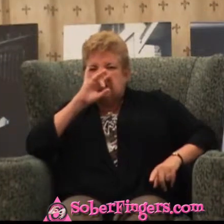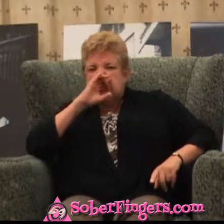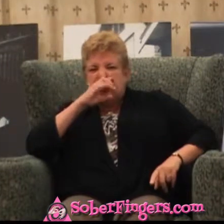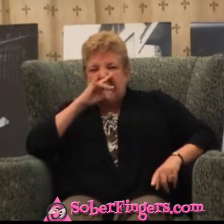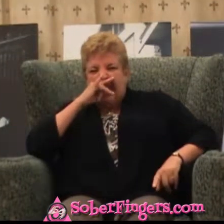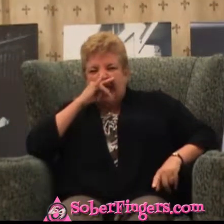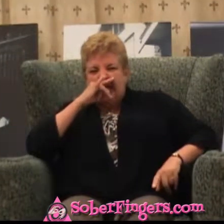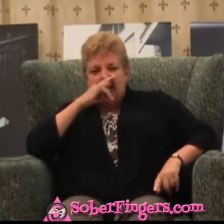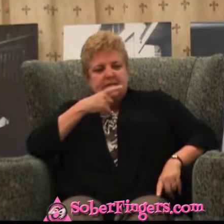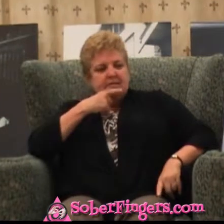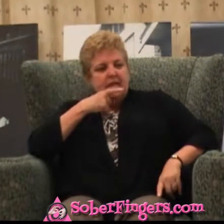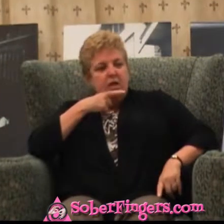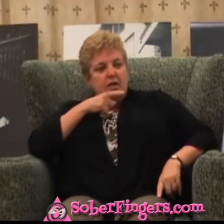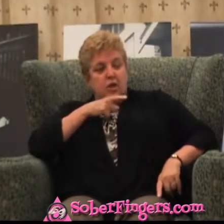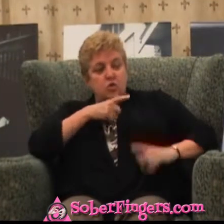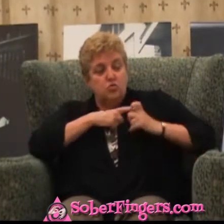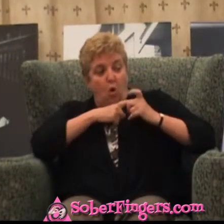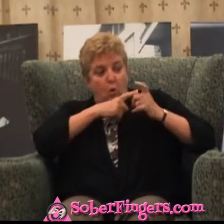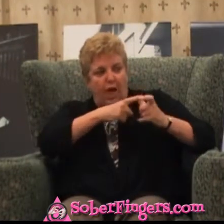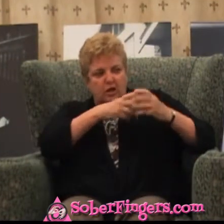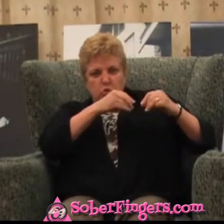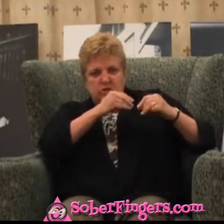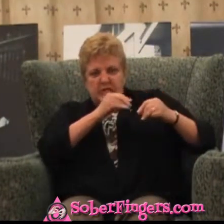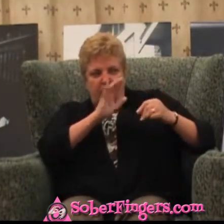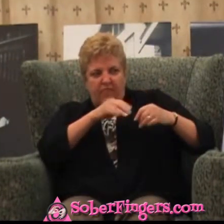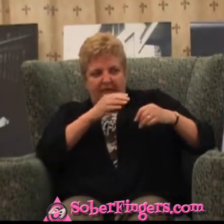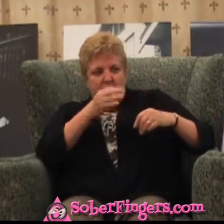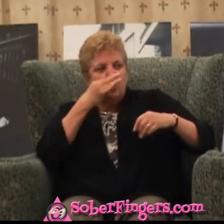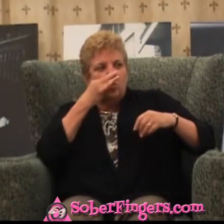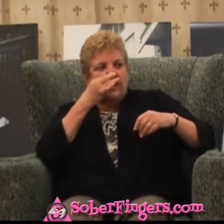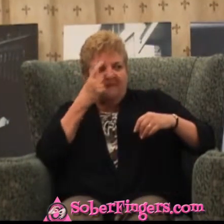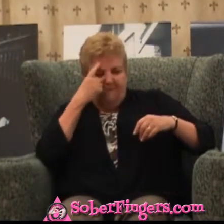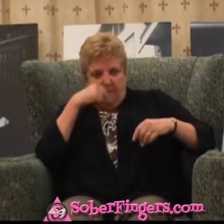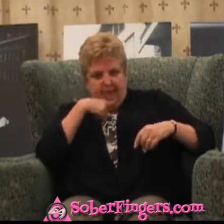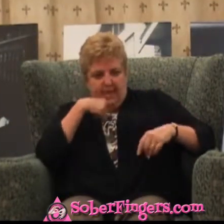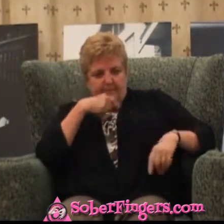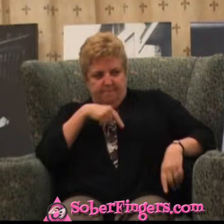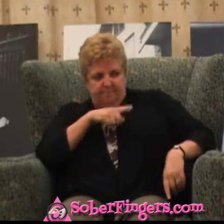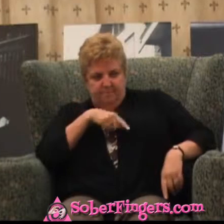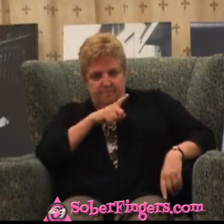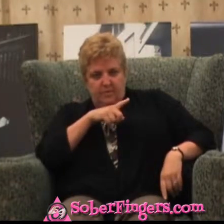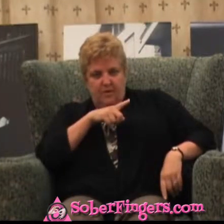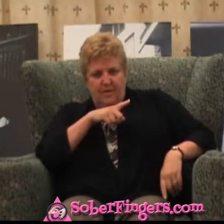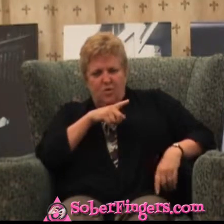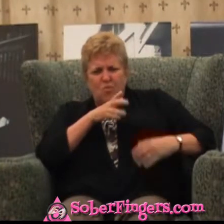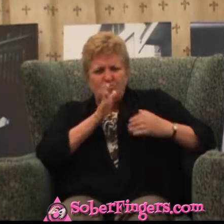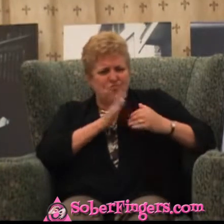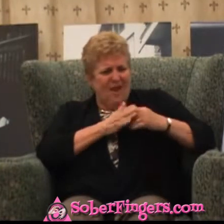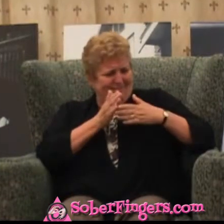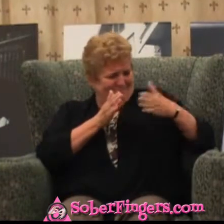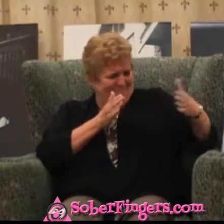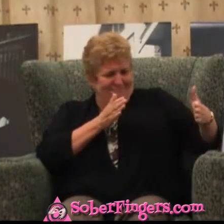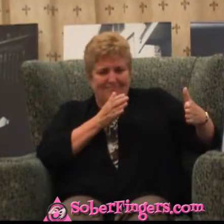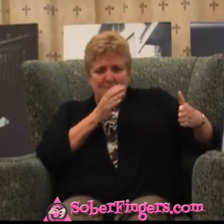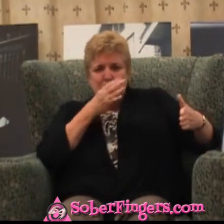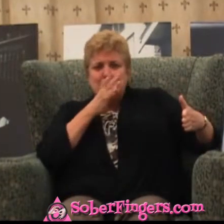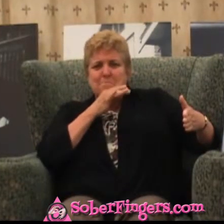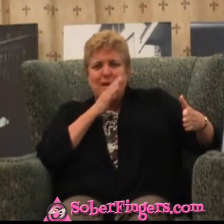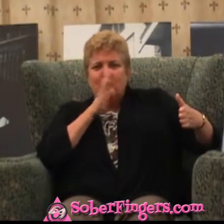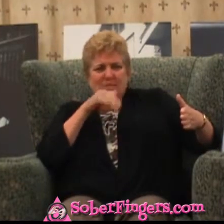to run out to these cars and sell this weed for him down the street from my mother's house. And as I'm doing